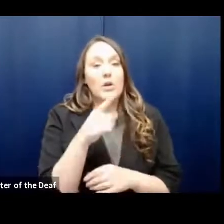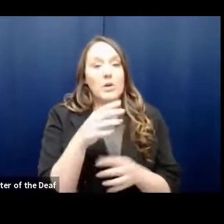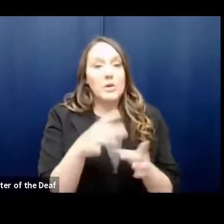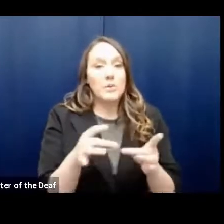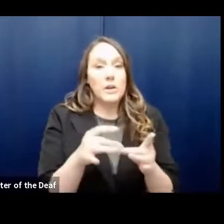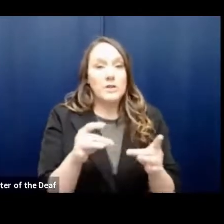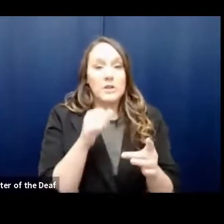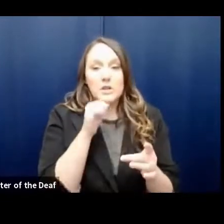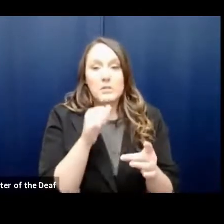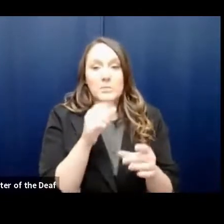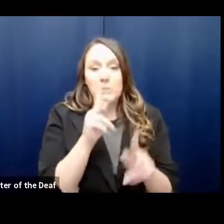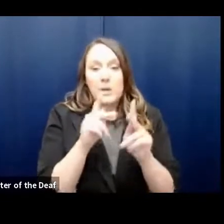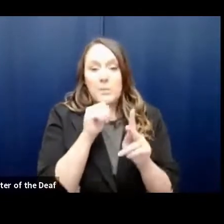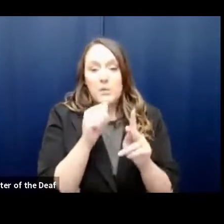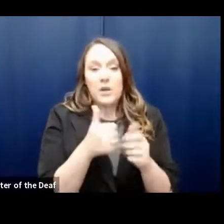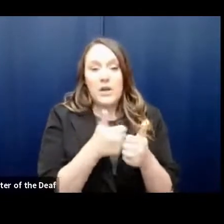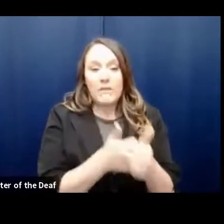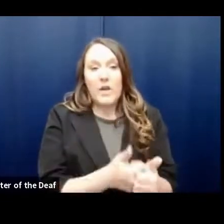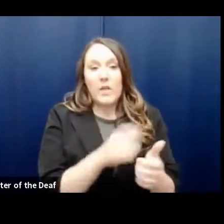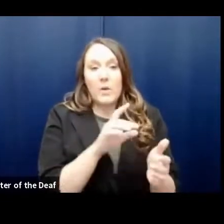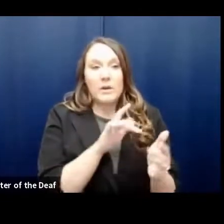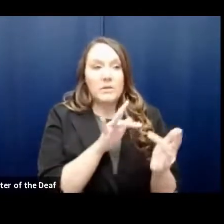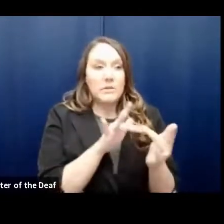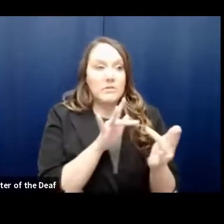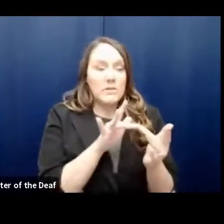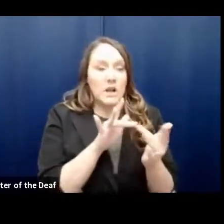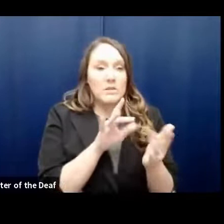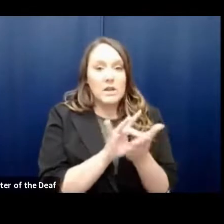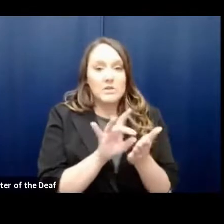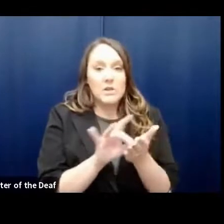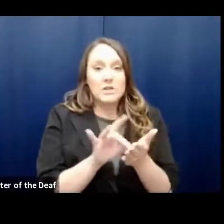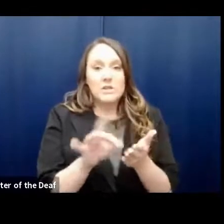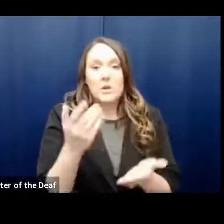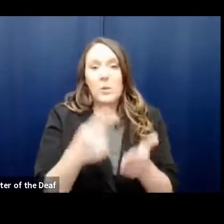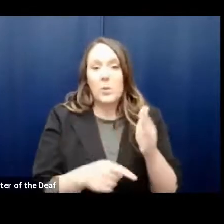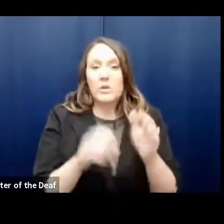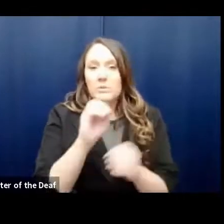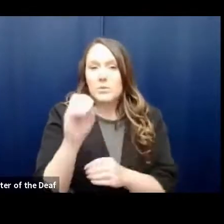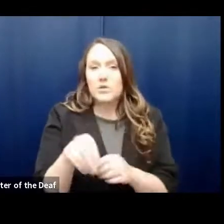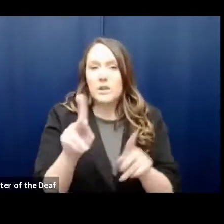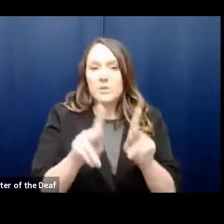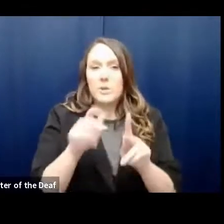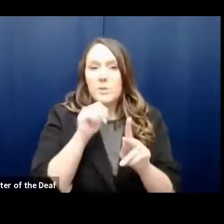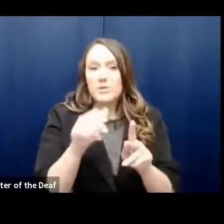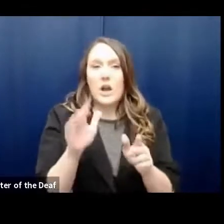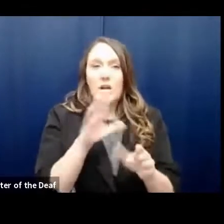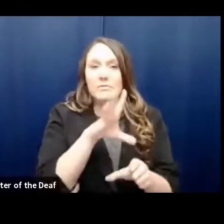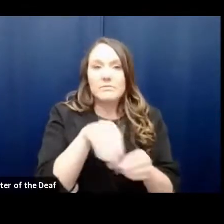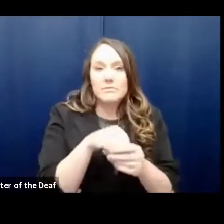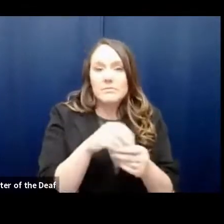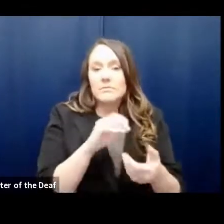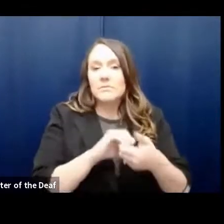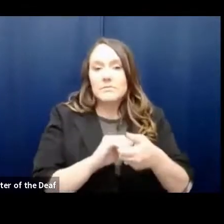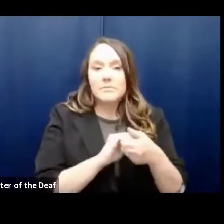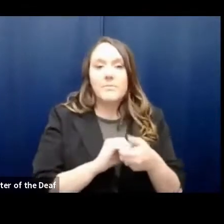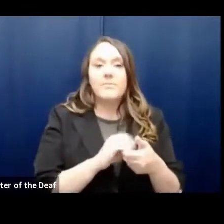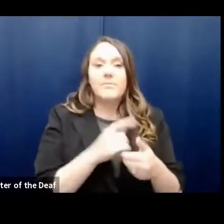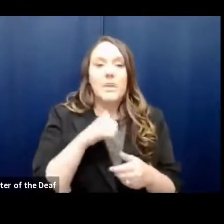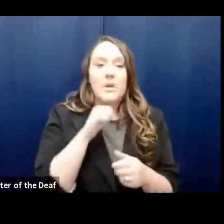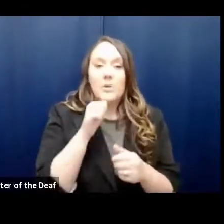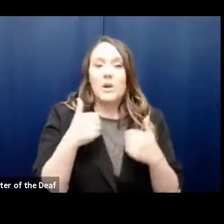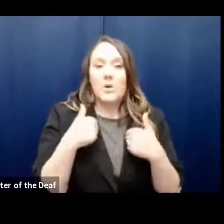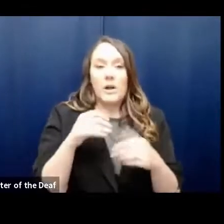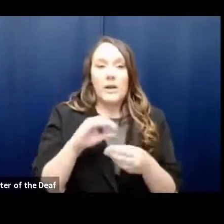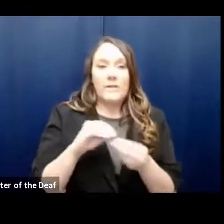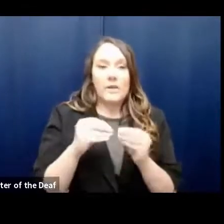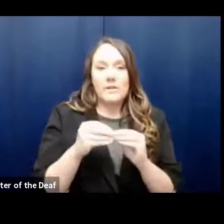contact tracing. What rough percentage of people are not cooperating? You know, we don't have that number. We're not tracking